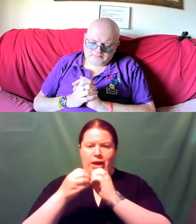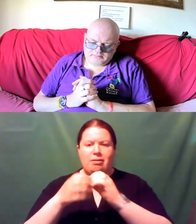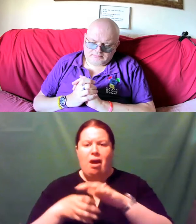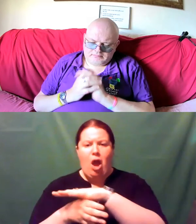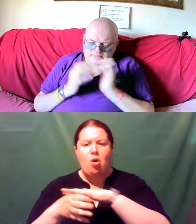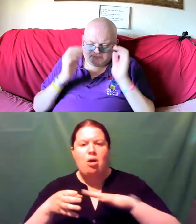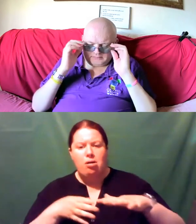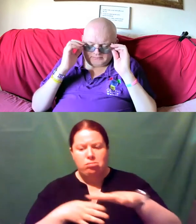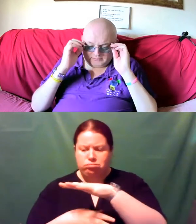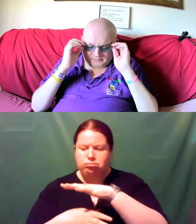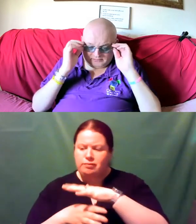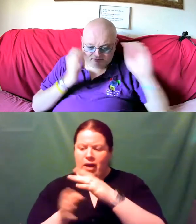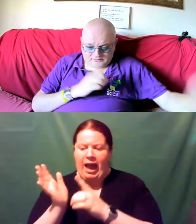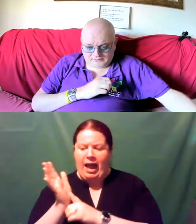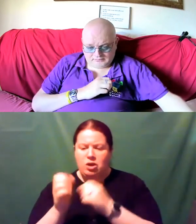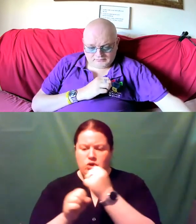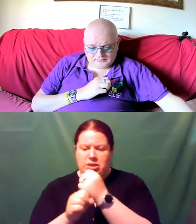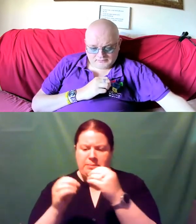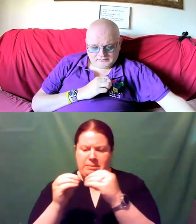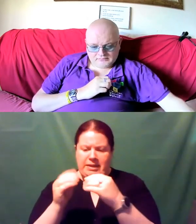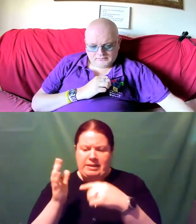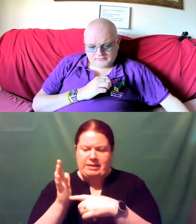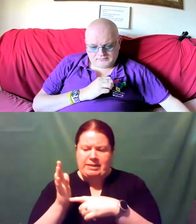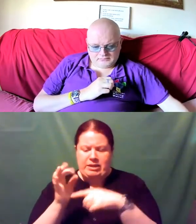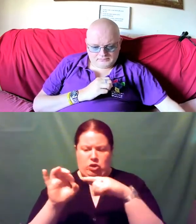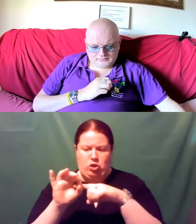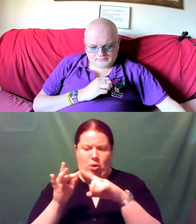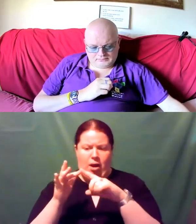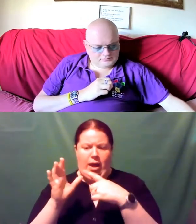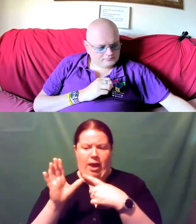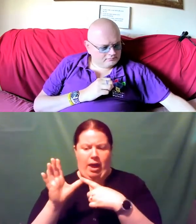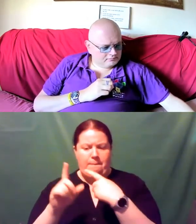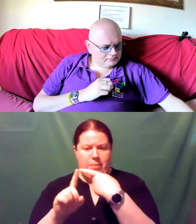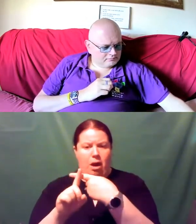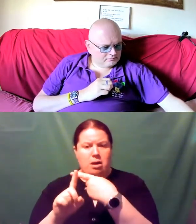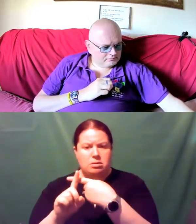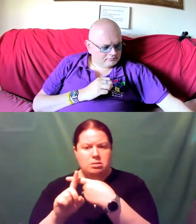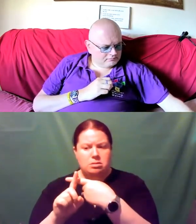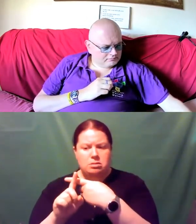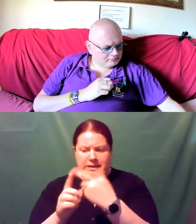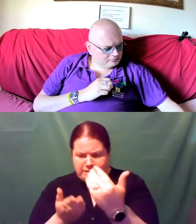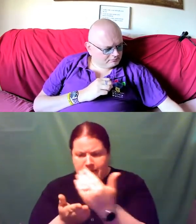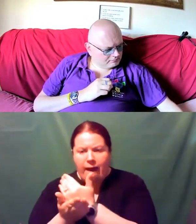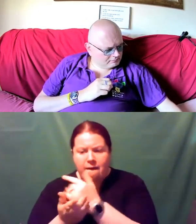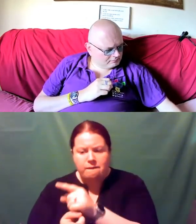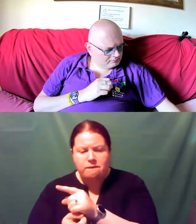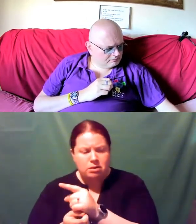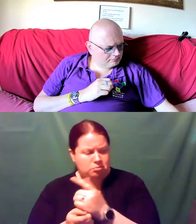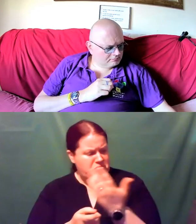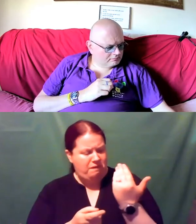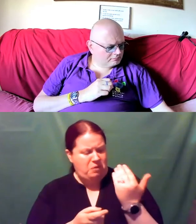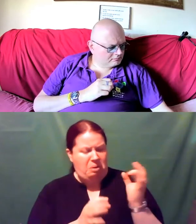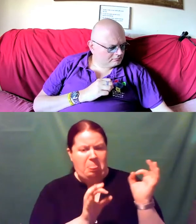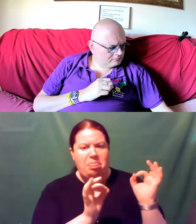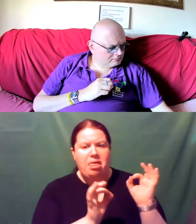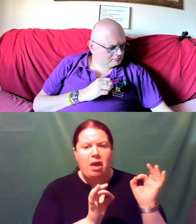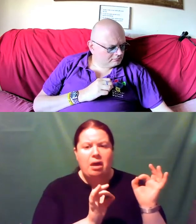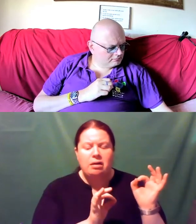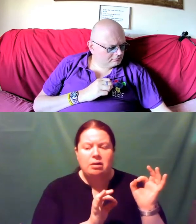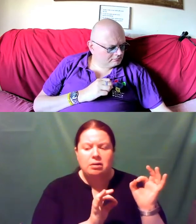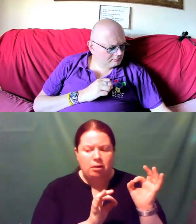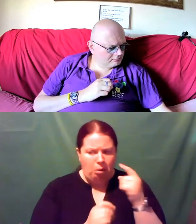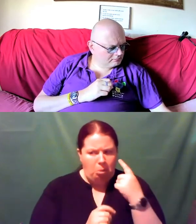for LGBTQIA plus people because there wasn't necessarily a safe space for them to go. Is there a danger that that could actually